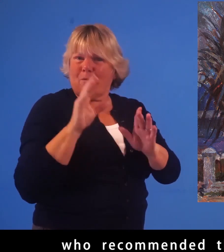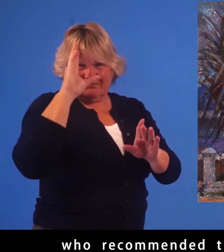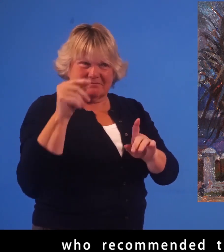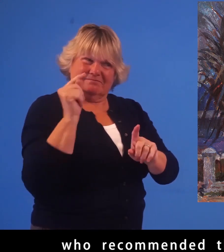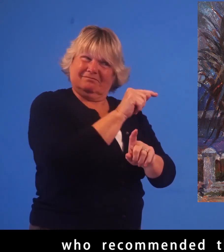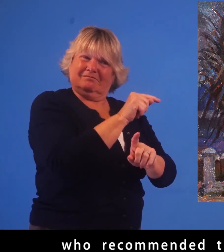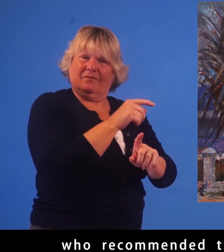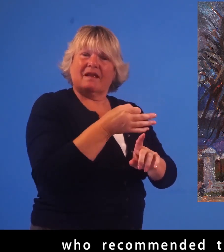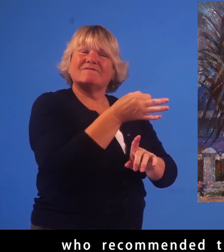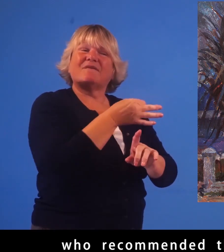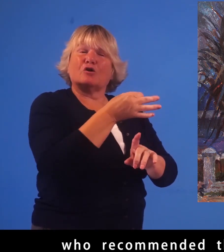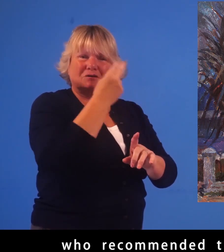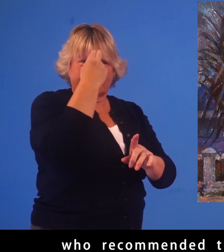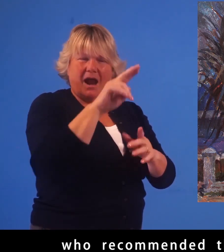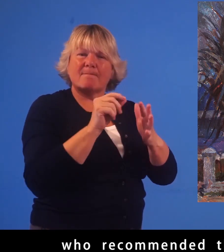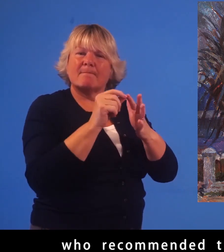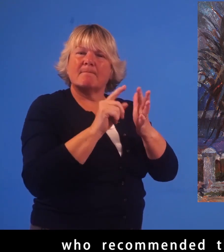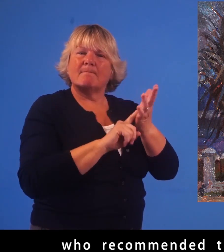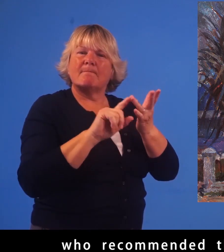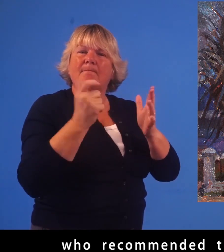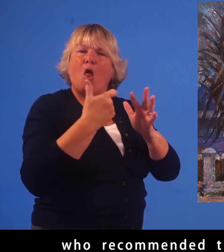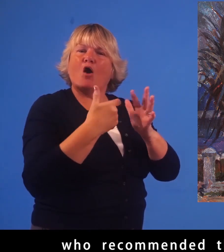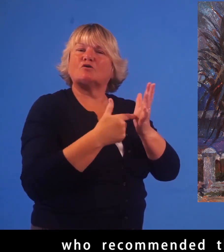who recommended the village of Ploughton.